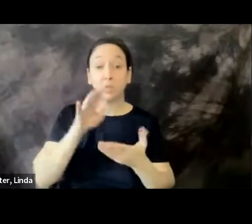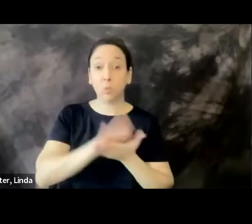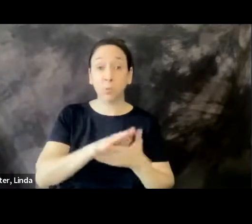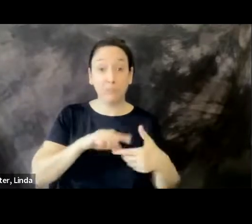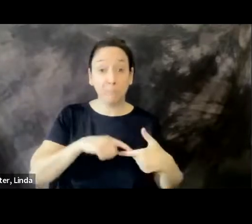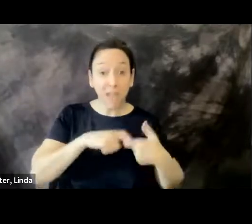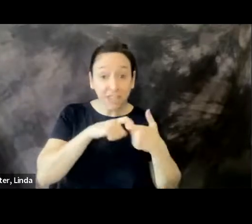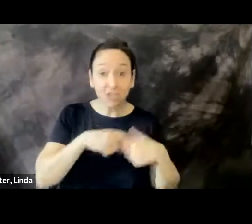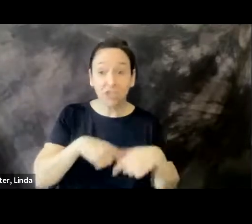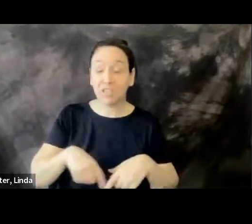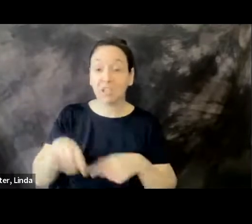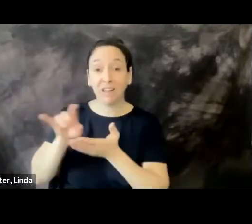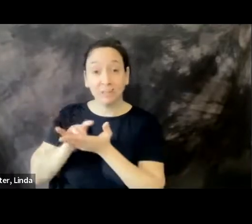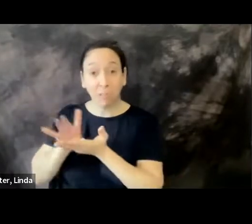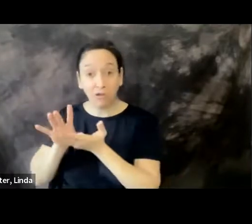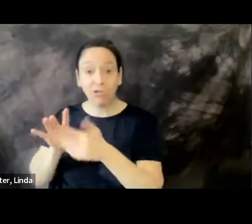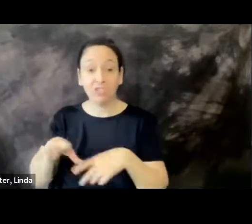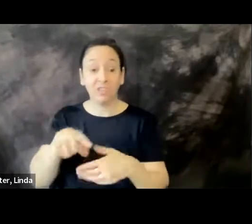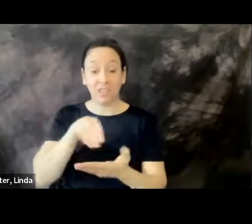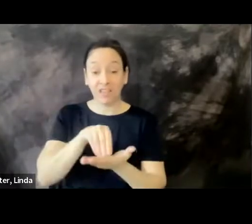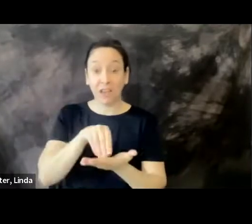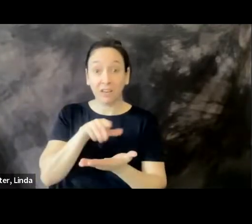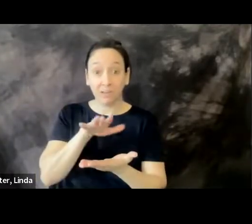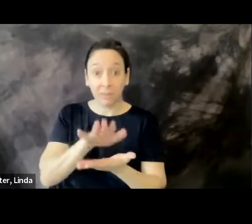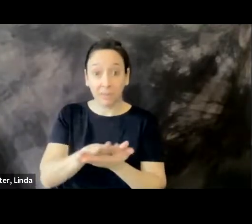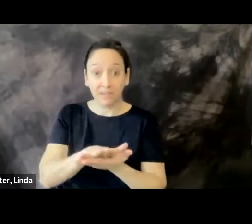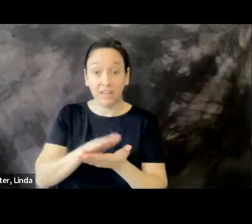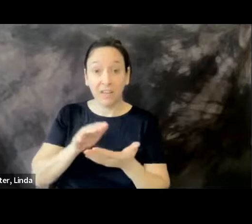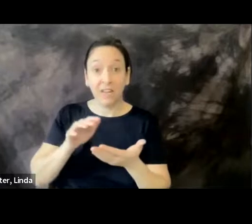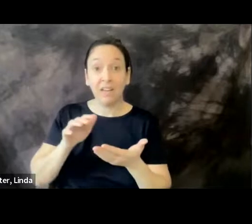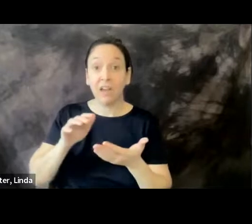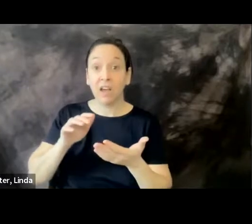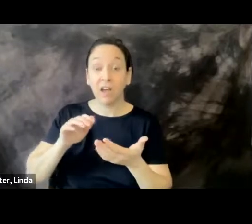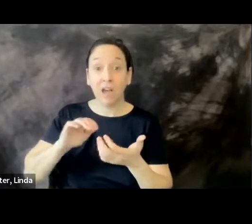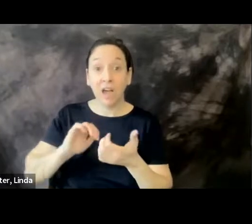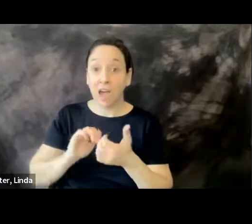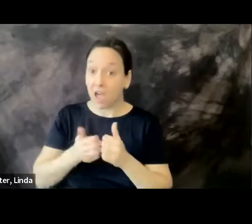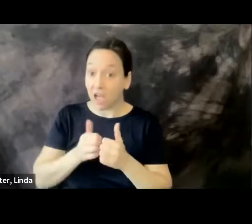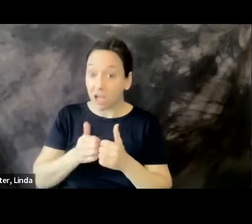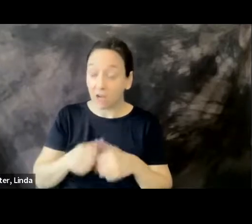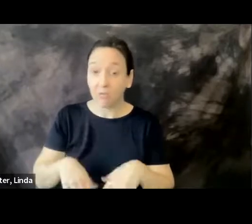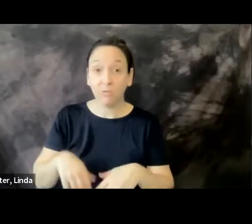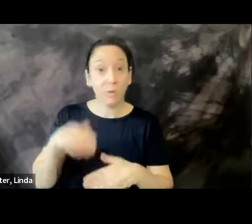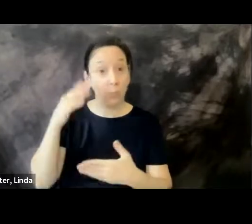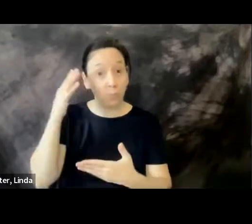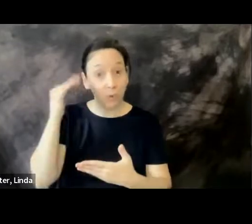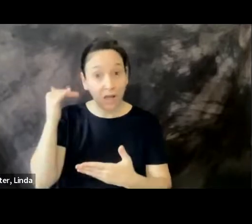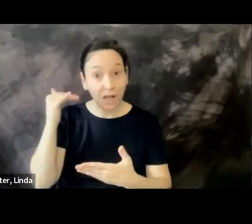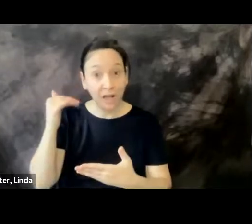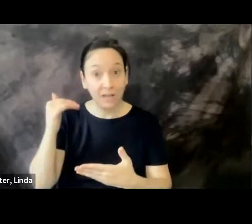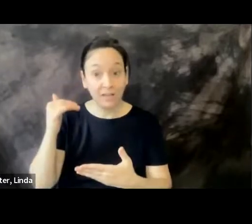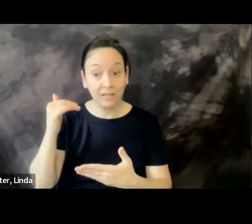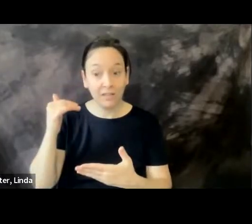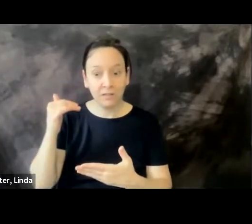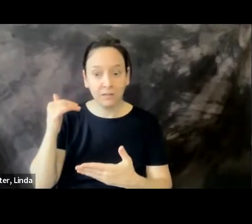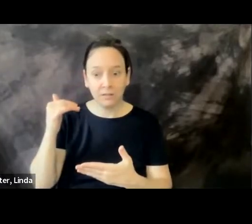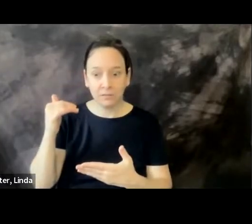expulsions are documented to occur in the highest numbers or percentages in students